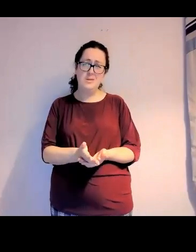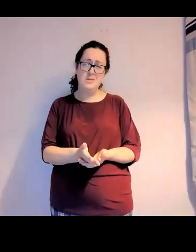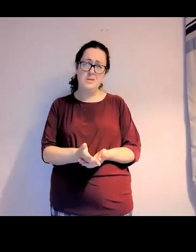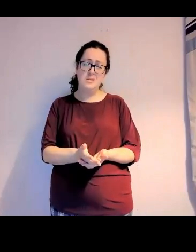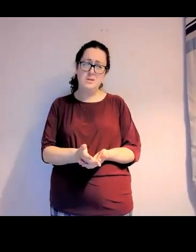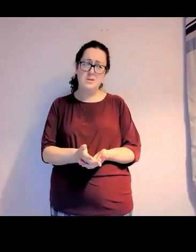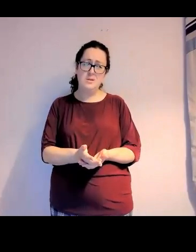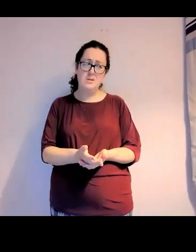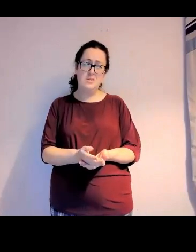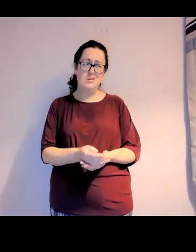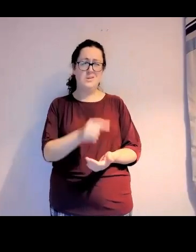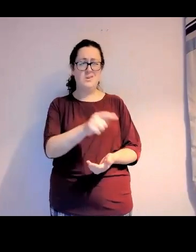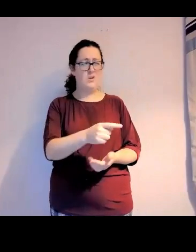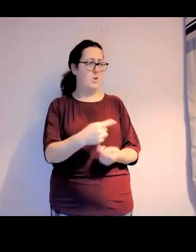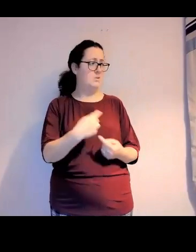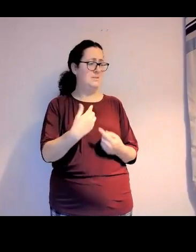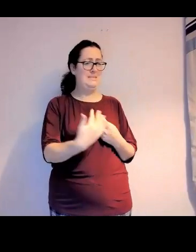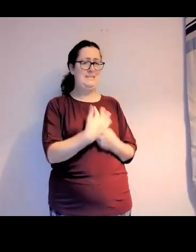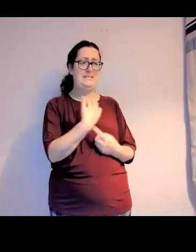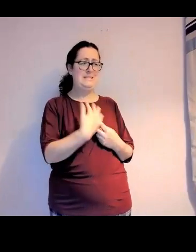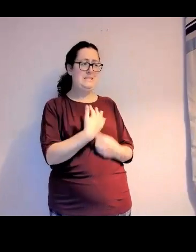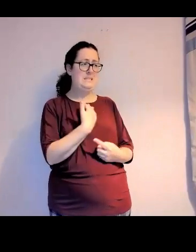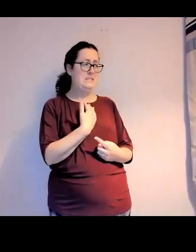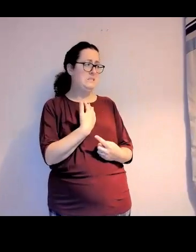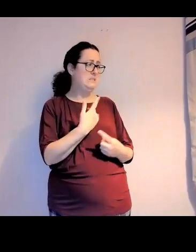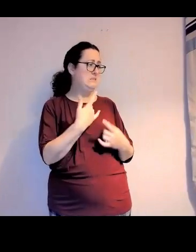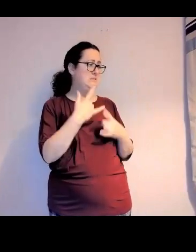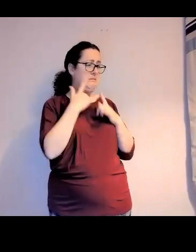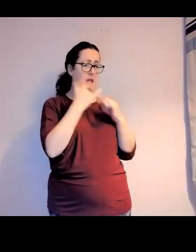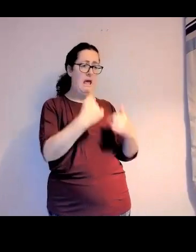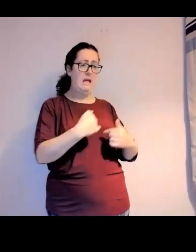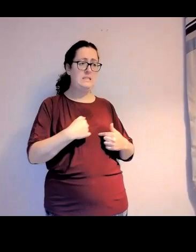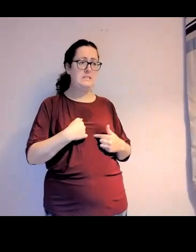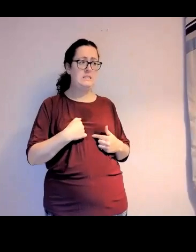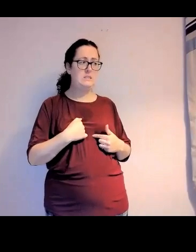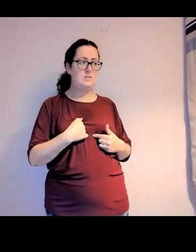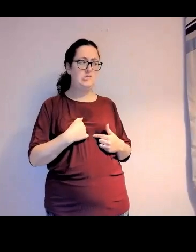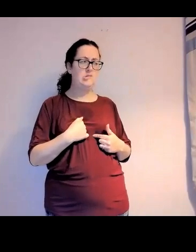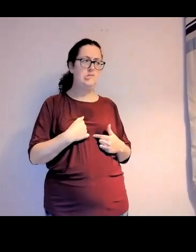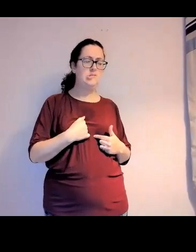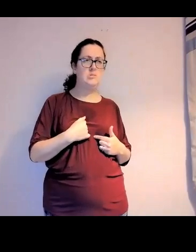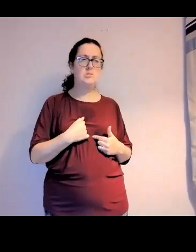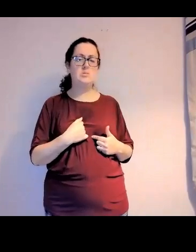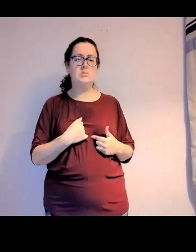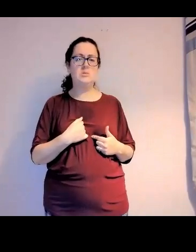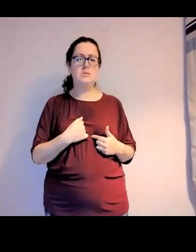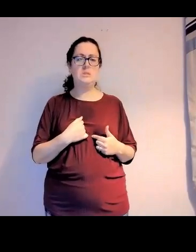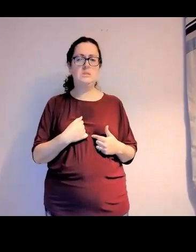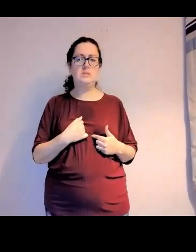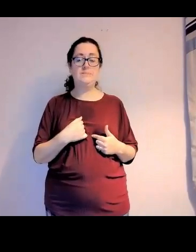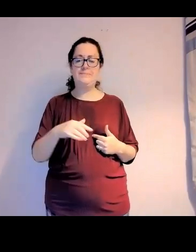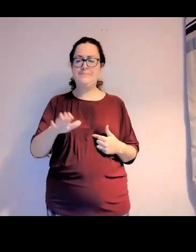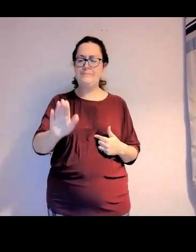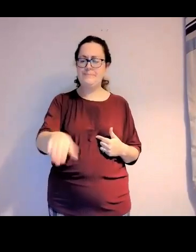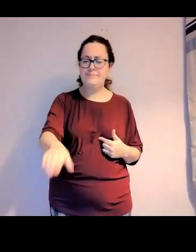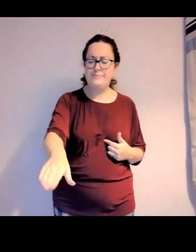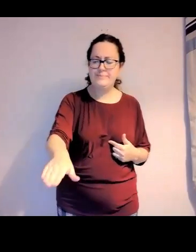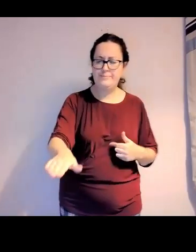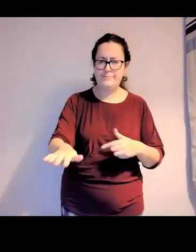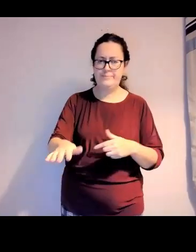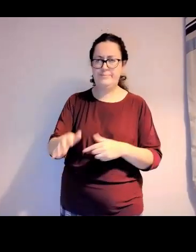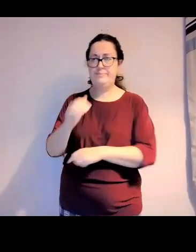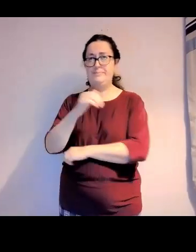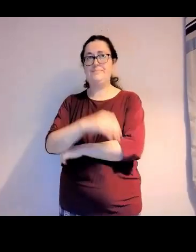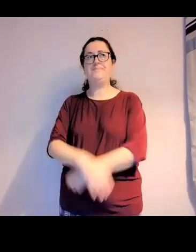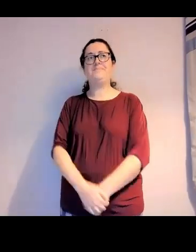is this a wind-up? A test? I falter. I approach the desk. I